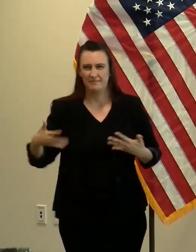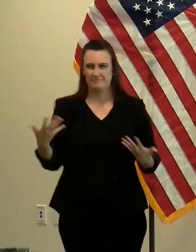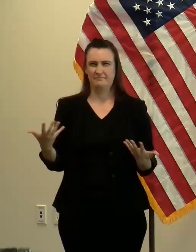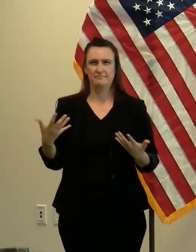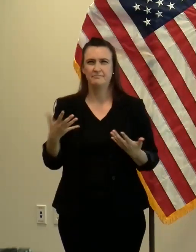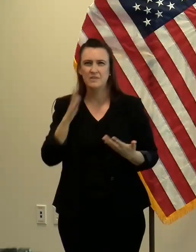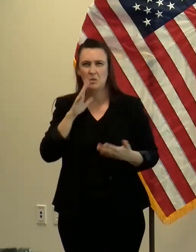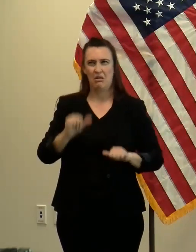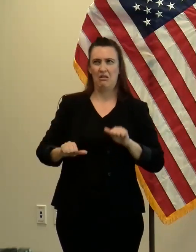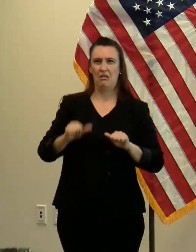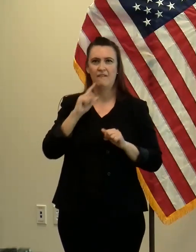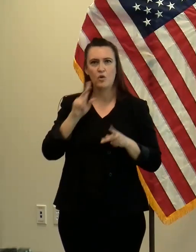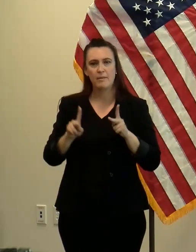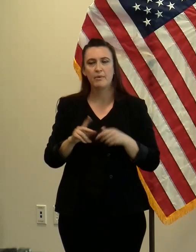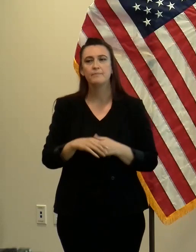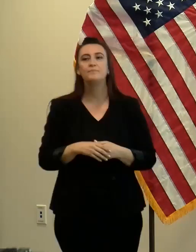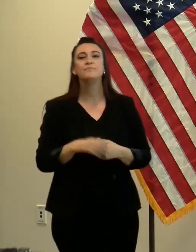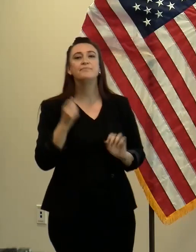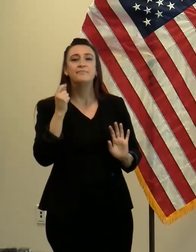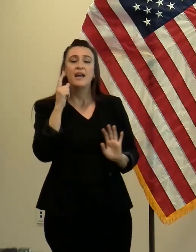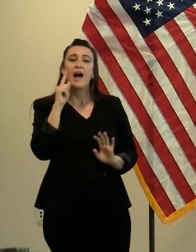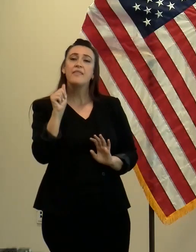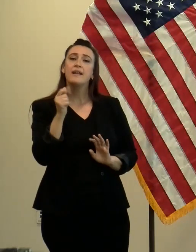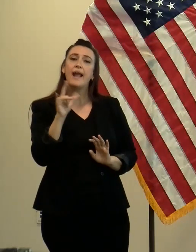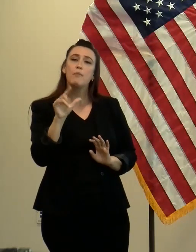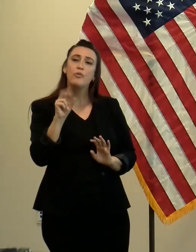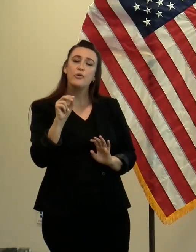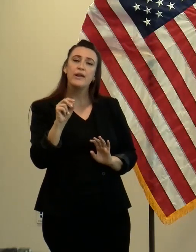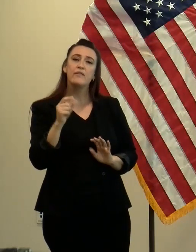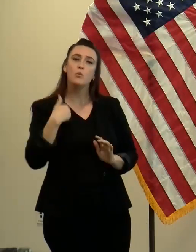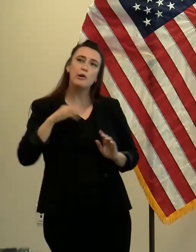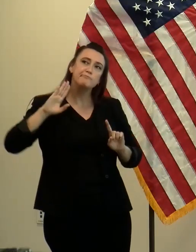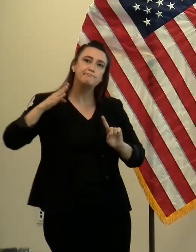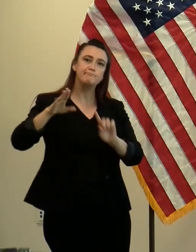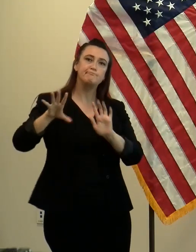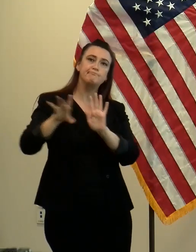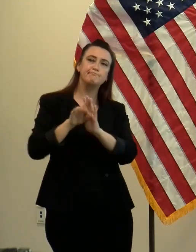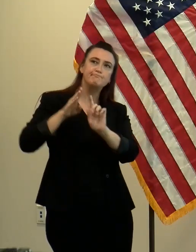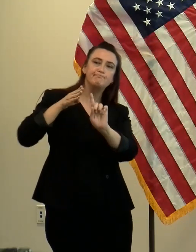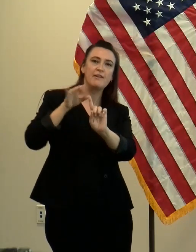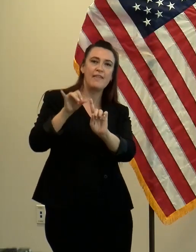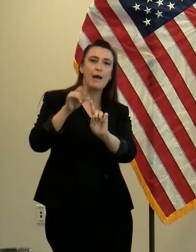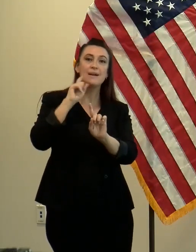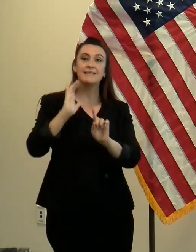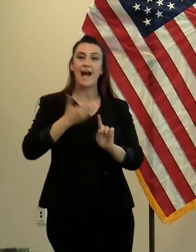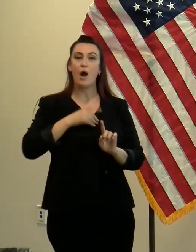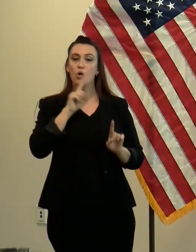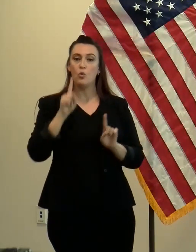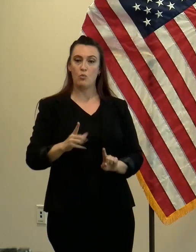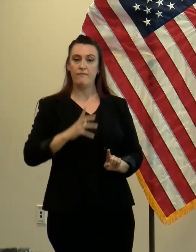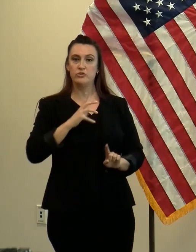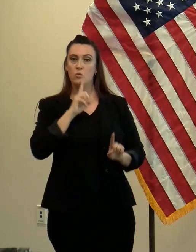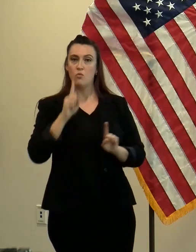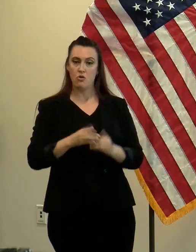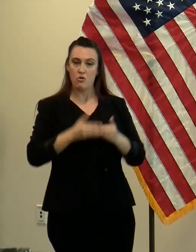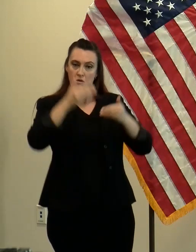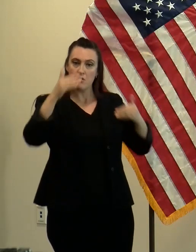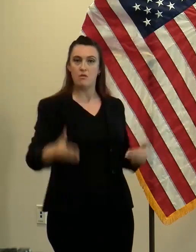Well, I think April 30th is a date to focus on because it's the date that our guidance statewide